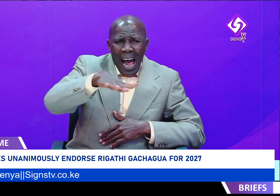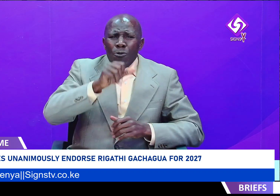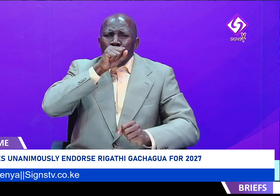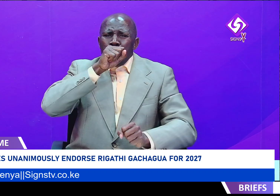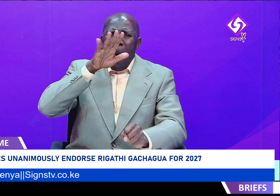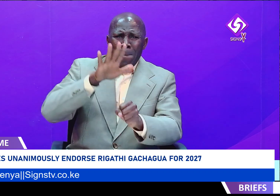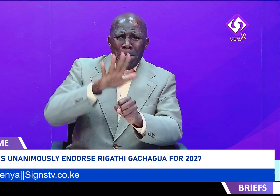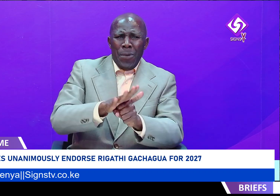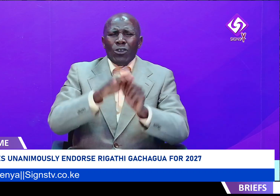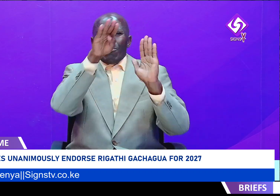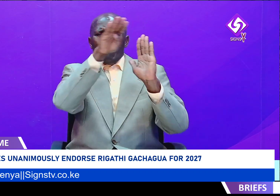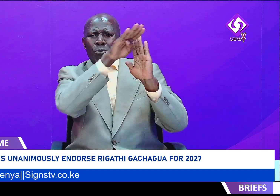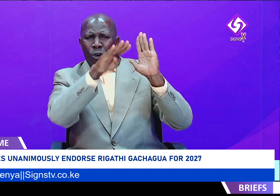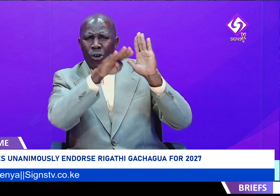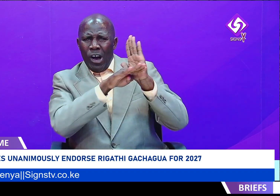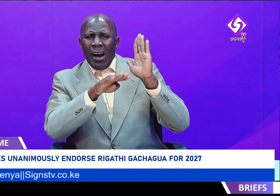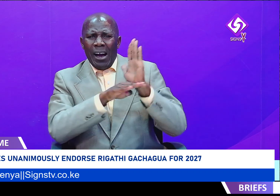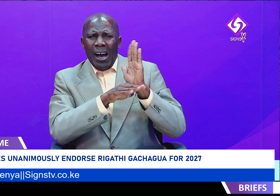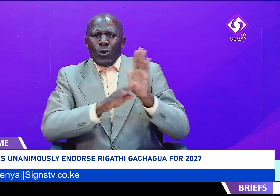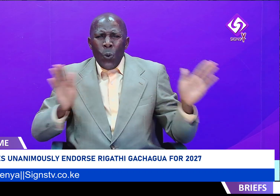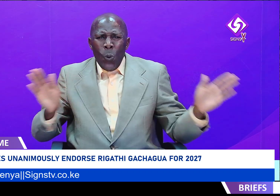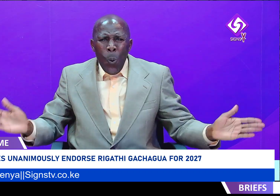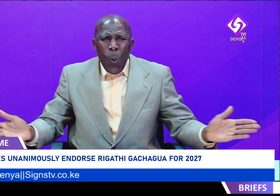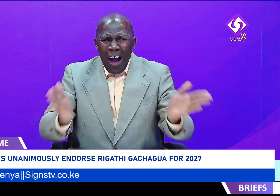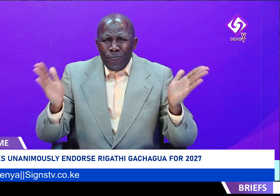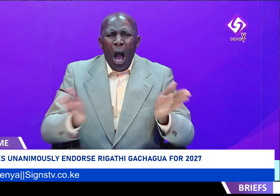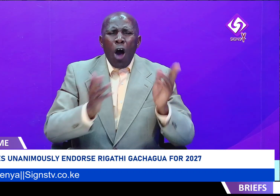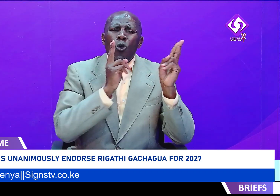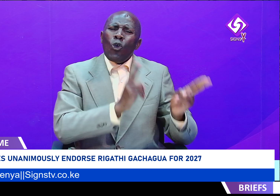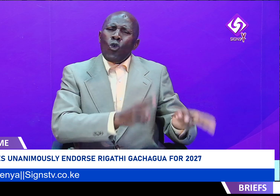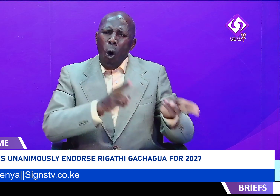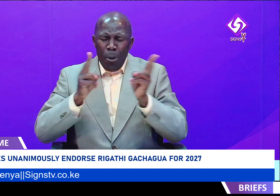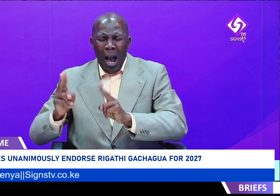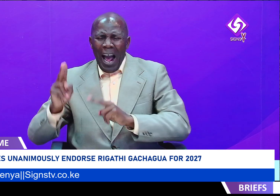to challenge the incumbent government.